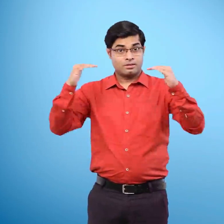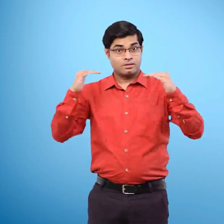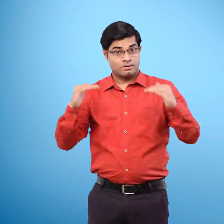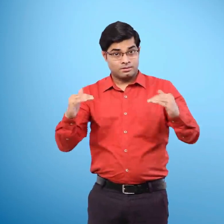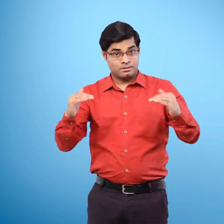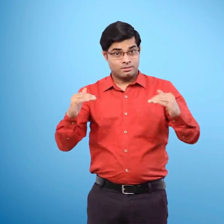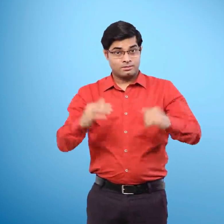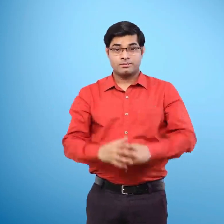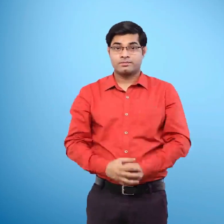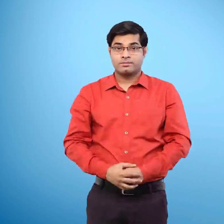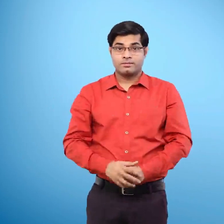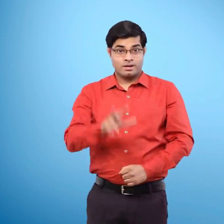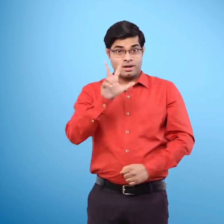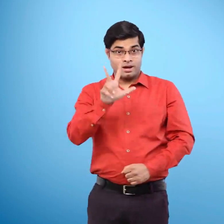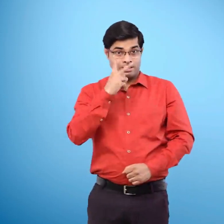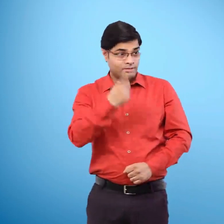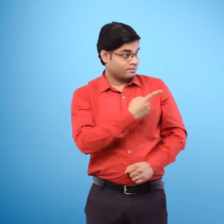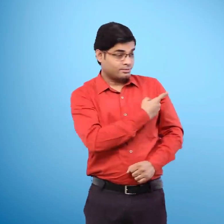Row 8.